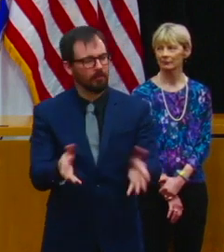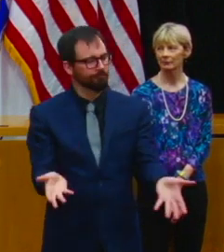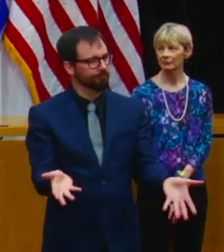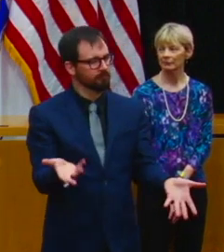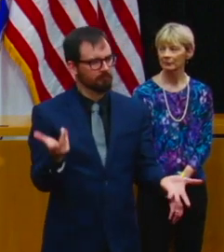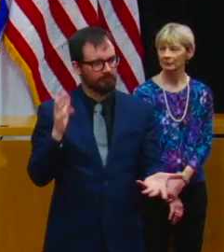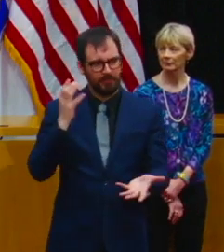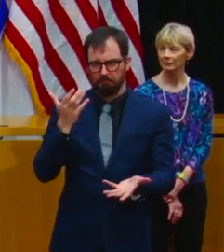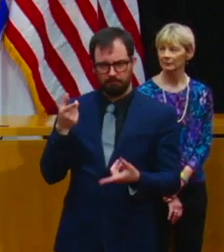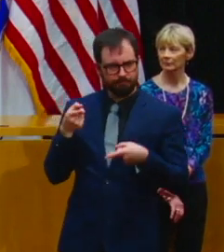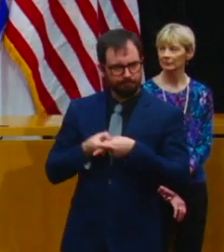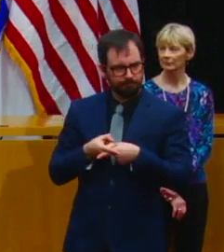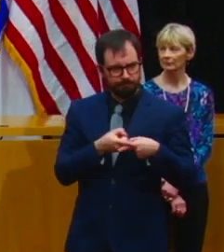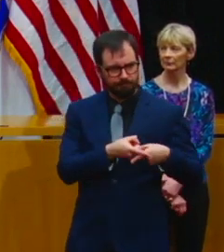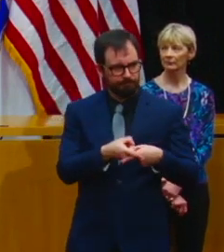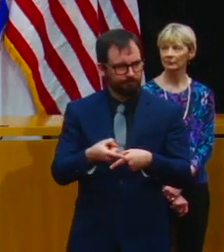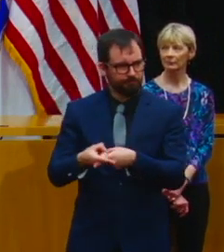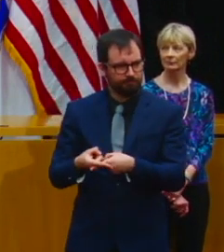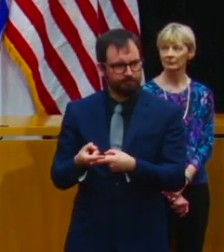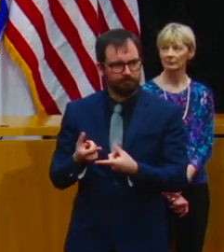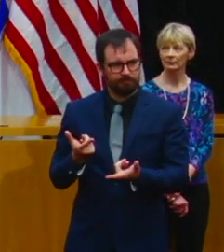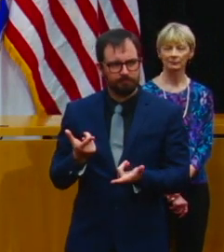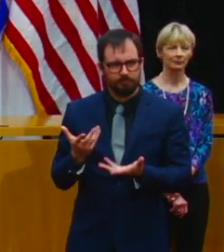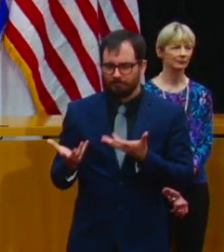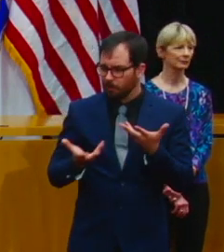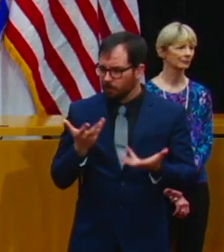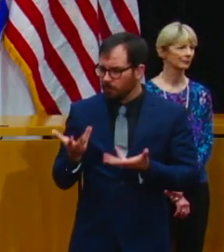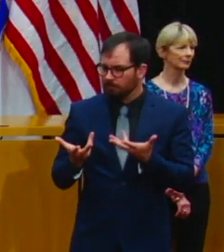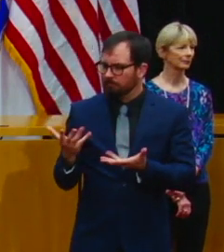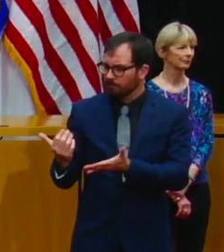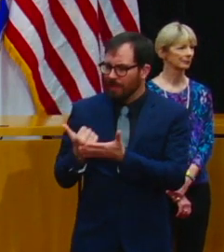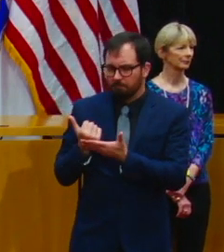So gun shops under our order are not considered essential.